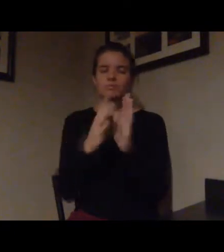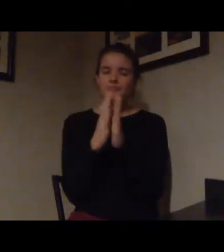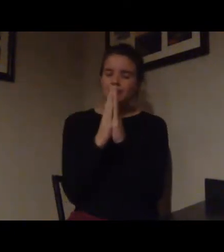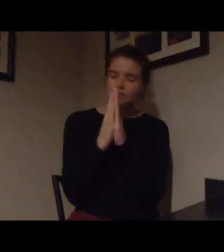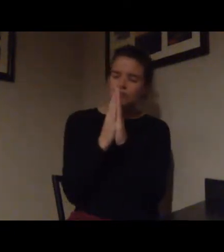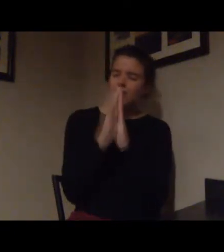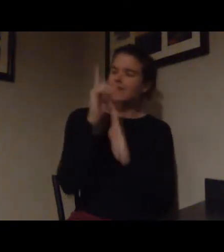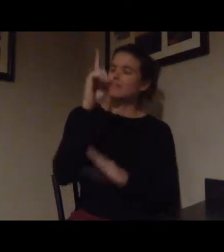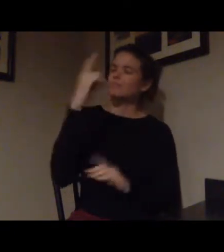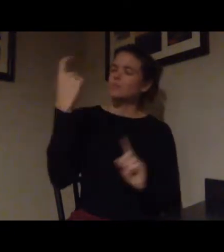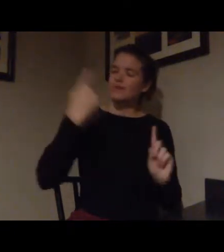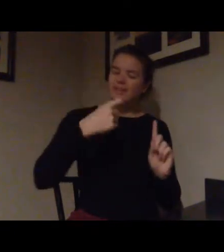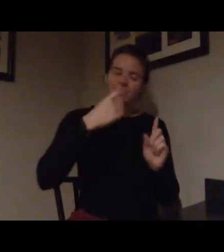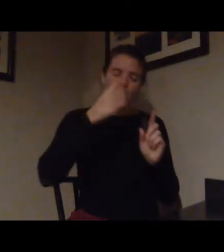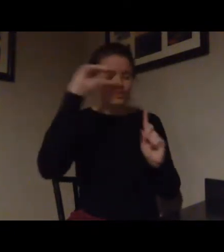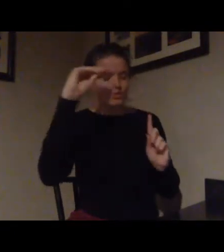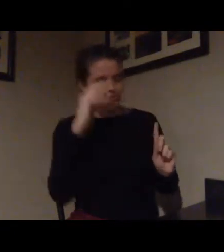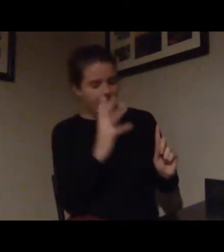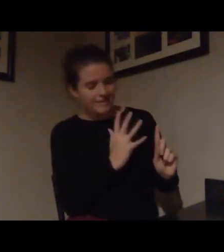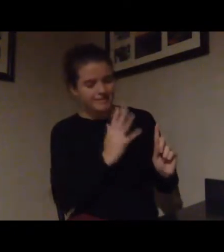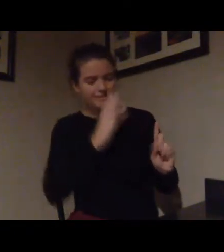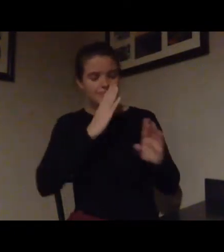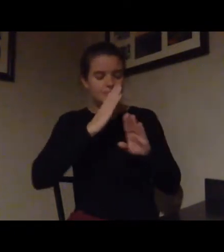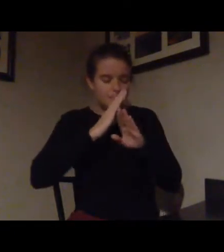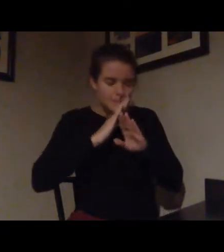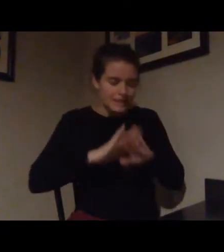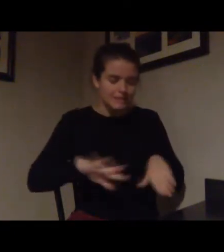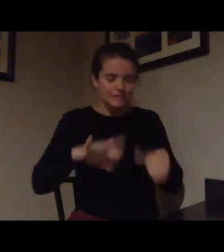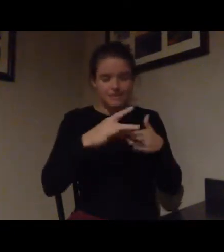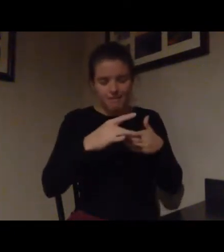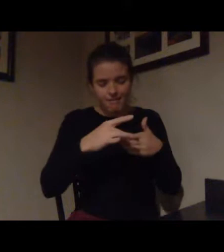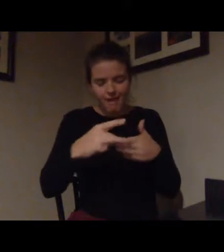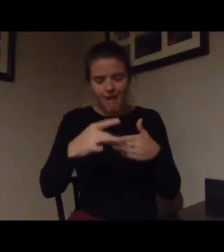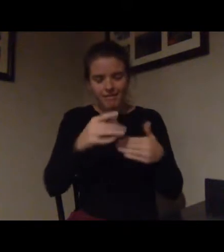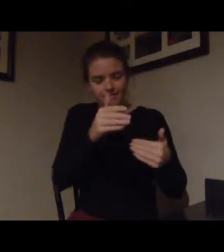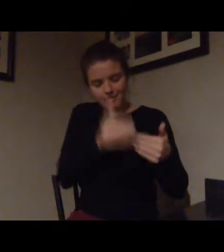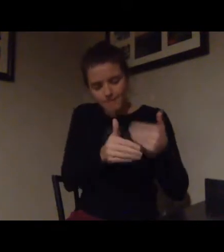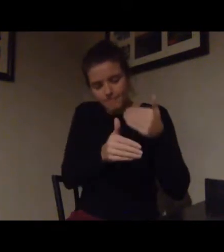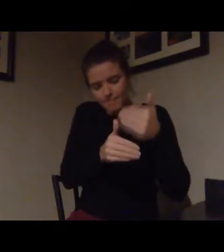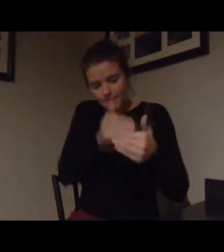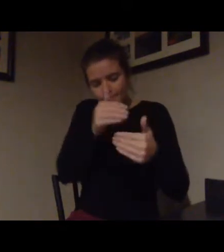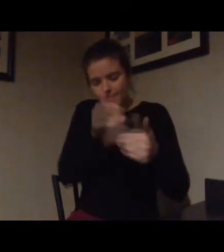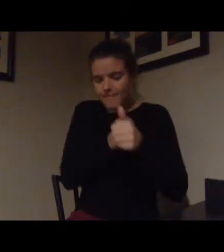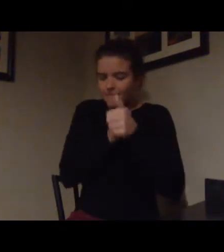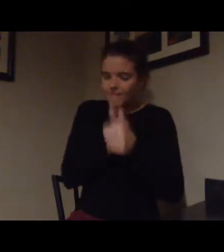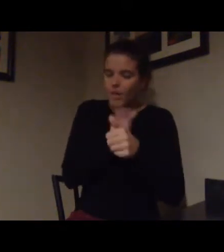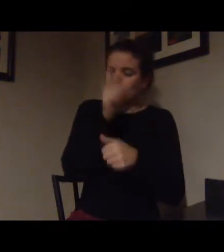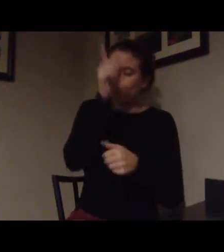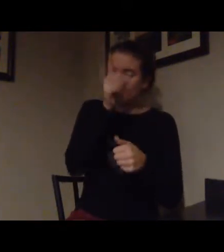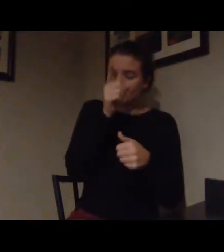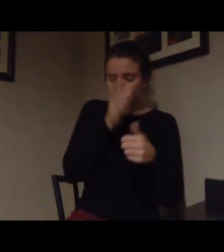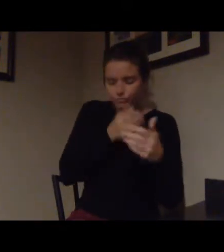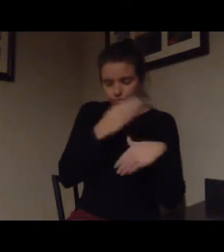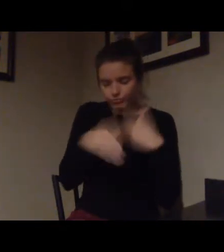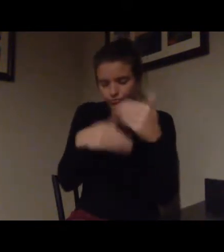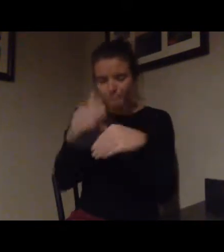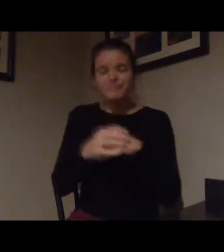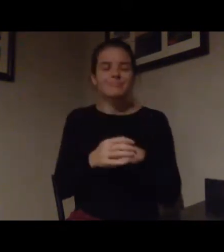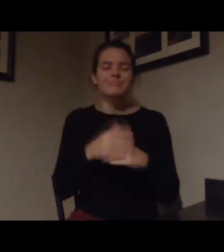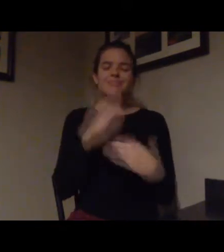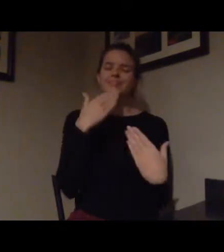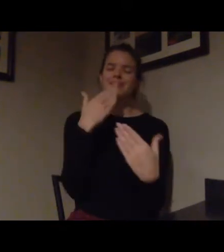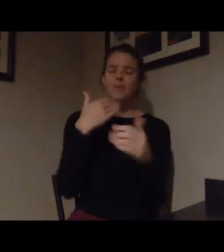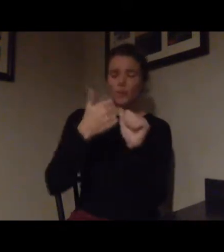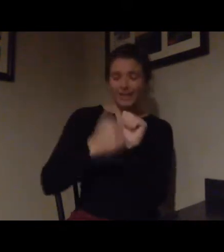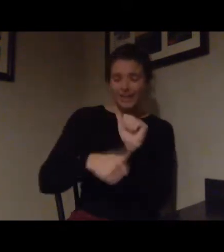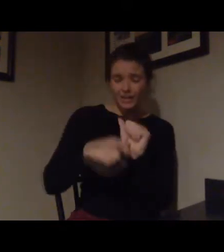the grace, the peace, the guidance, step by step, just to follow you through that process. I thank you for each person who joined